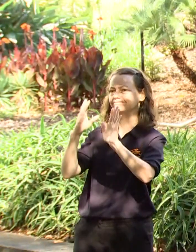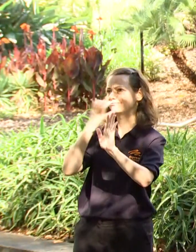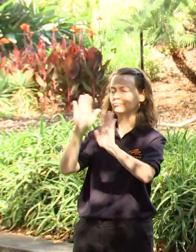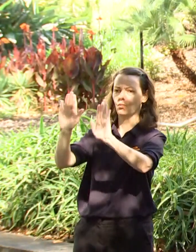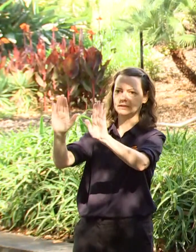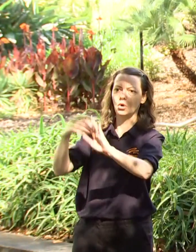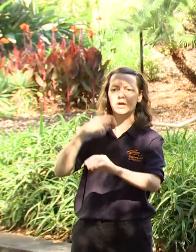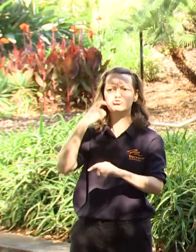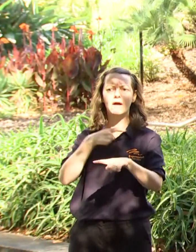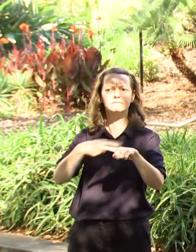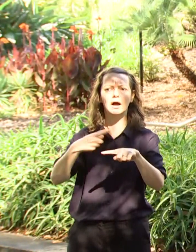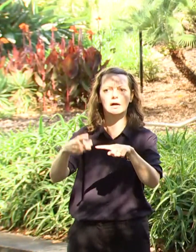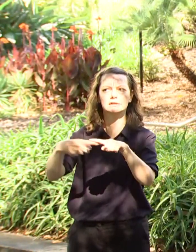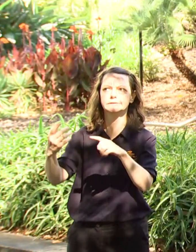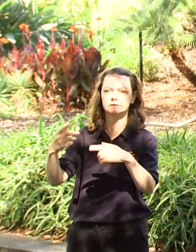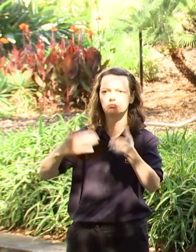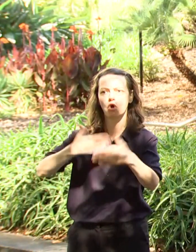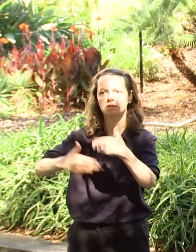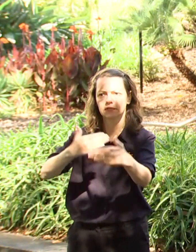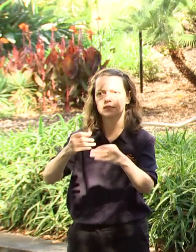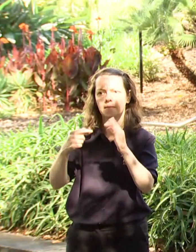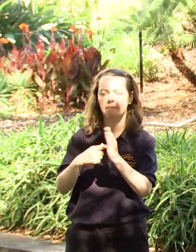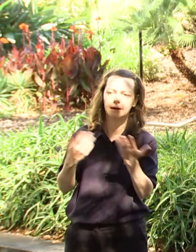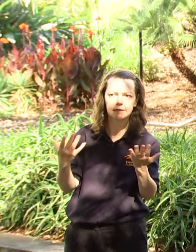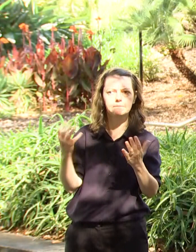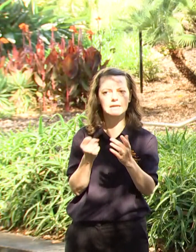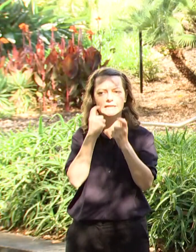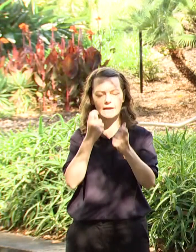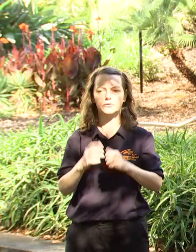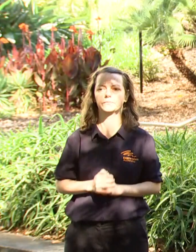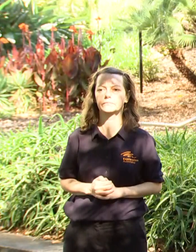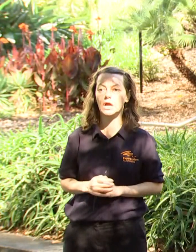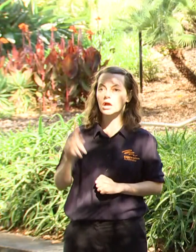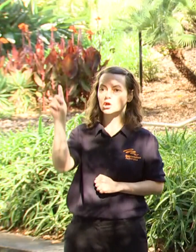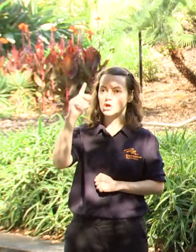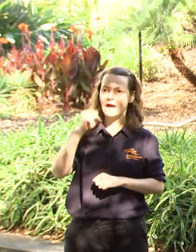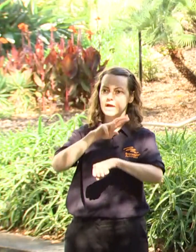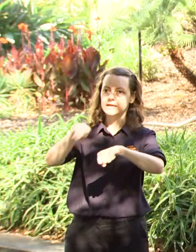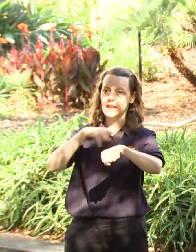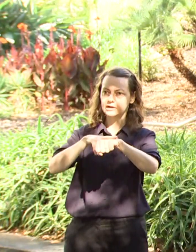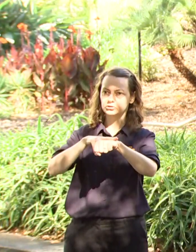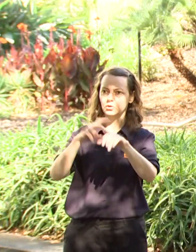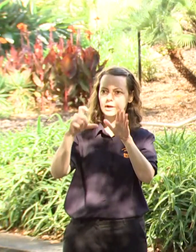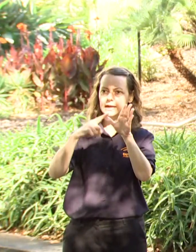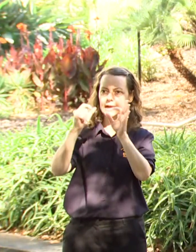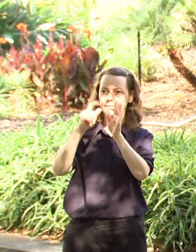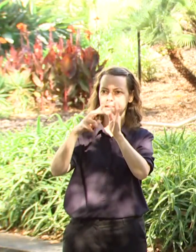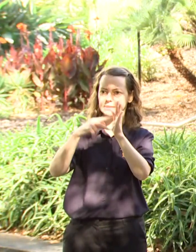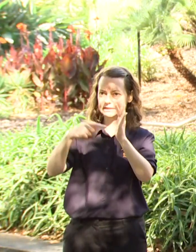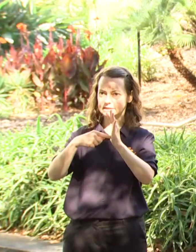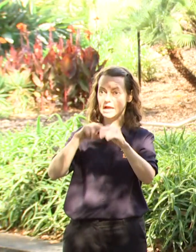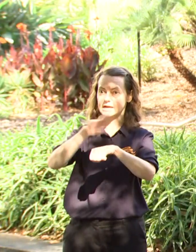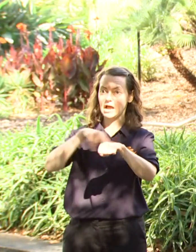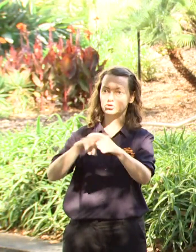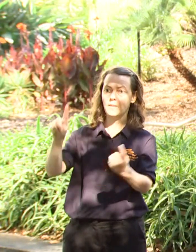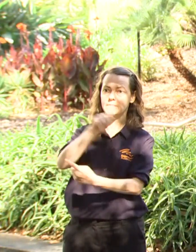can. Beyond that, we are about to have a National Cabinet meeting, and I'm very pleased to say that it's my expectation, I'm very confident that we